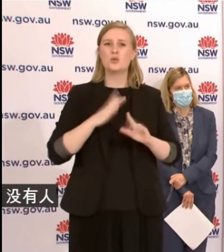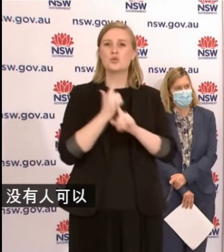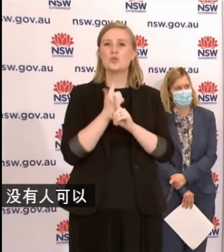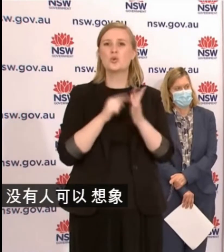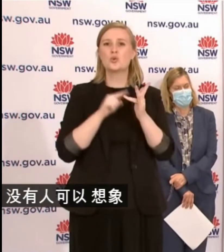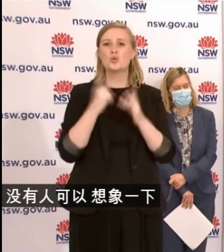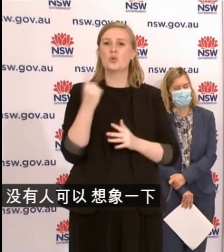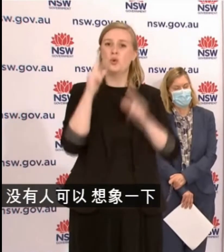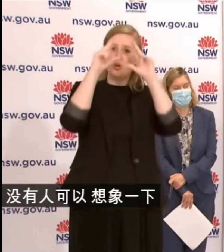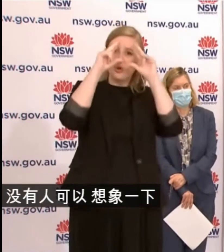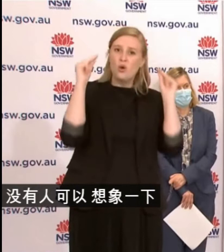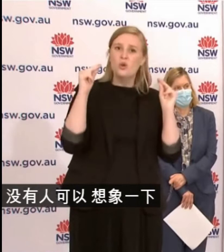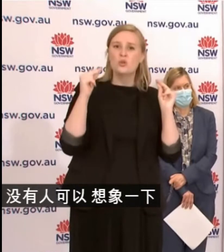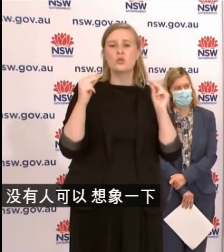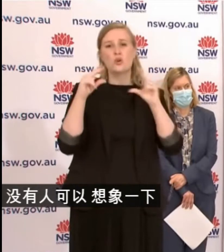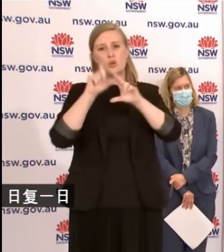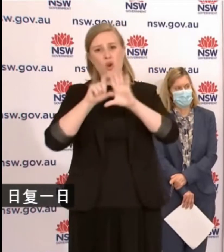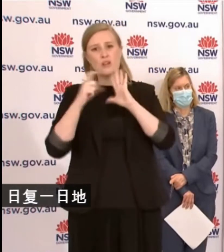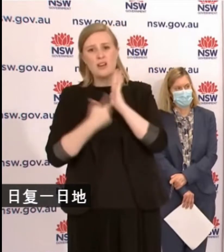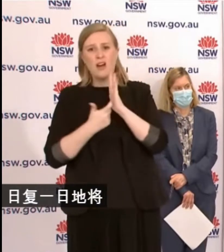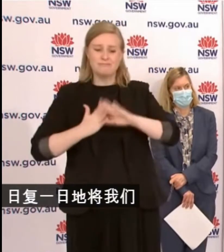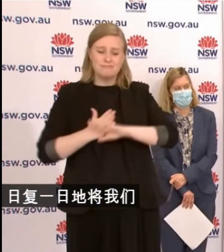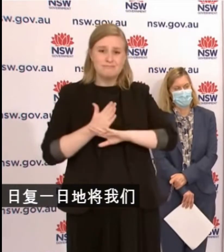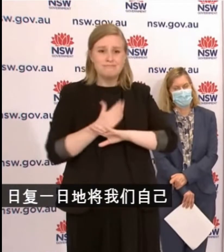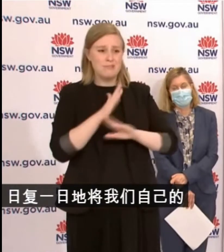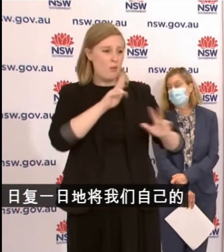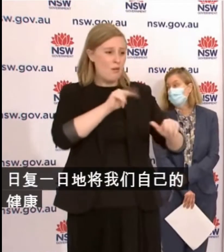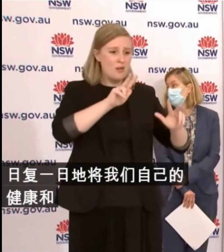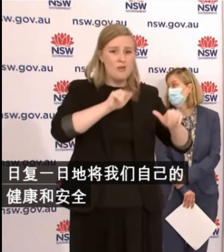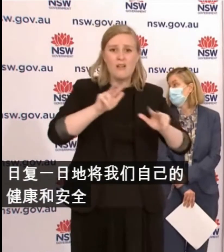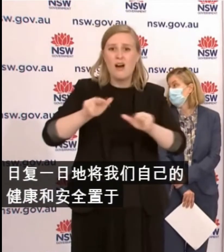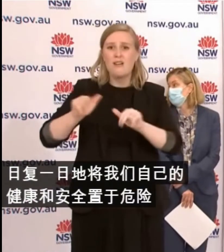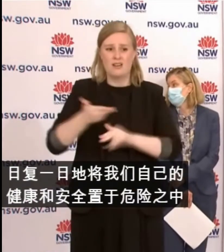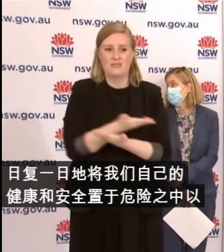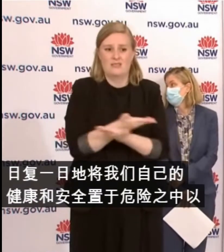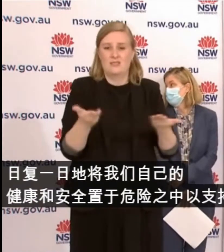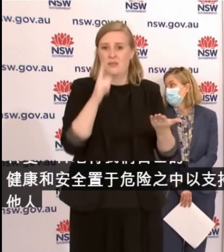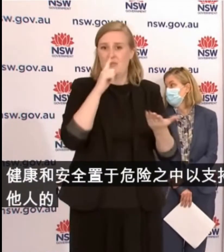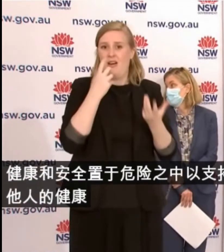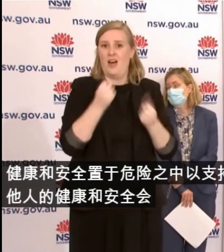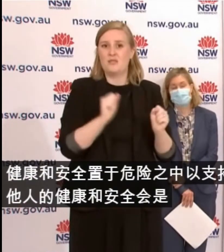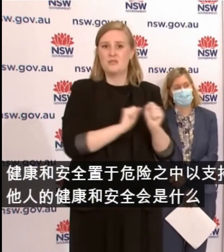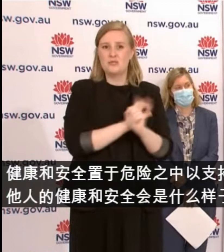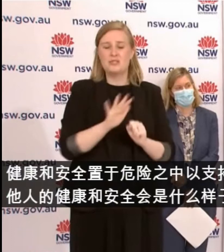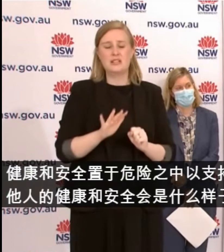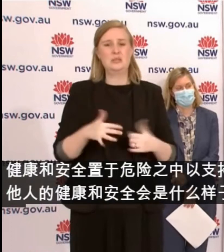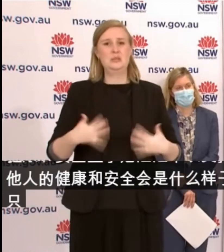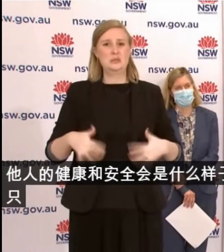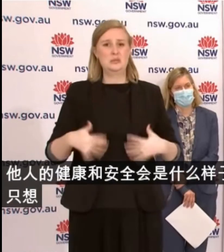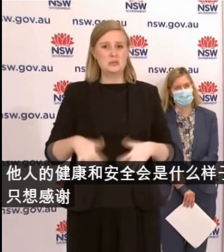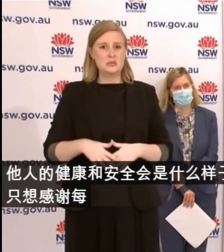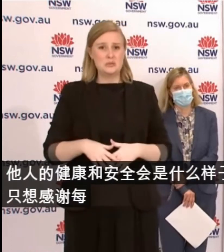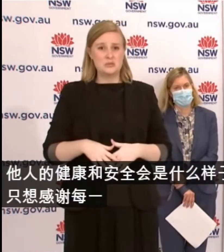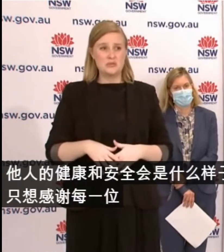of us can imagine what it will be like day in and day out, putting our own health and safety at risk to support the health and safety of others. And I just